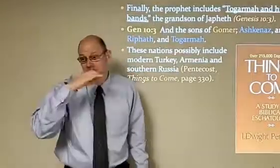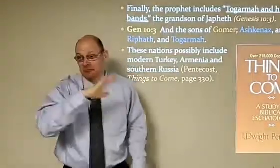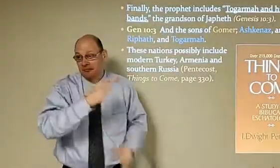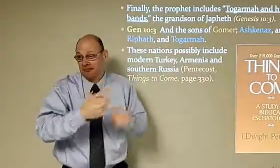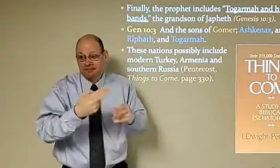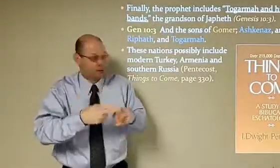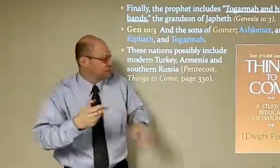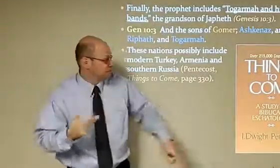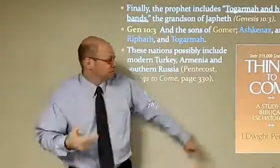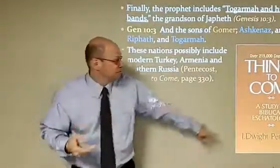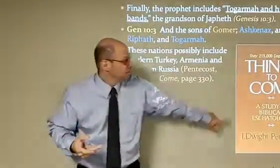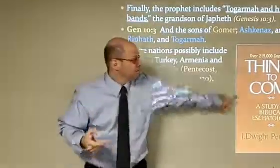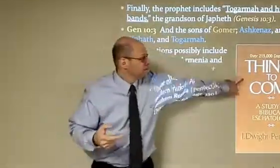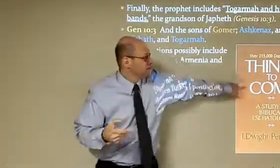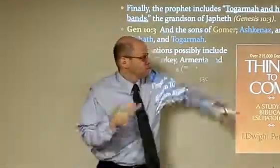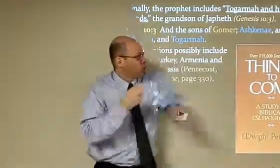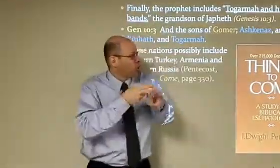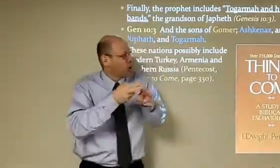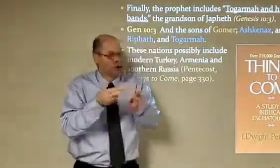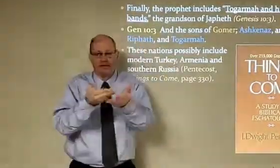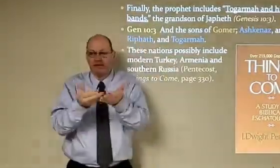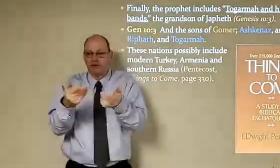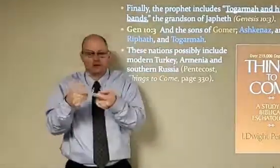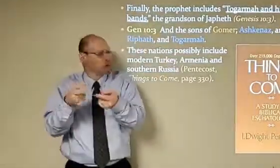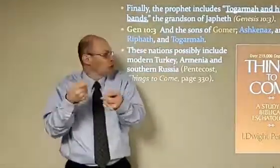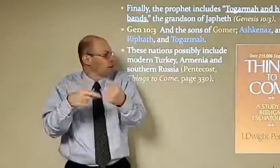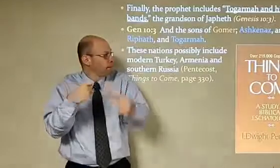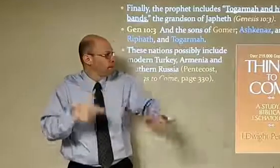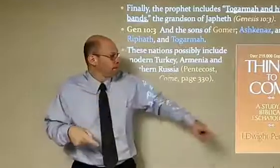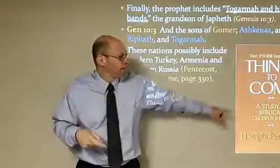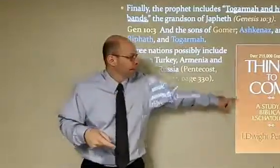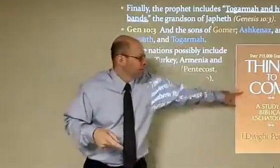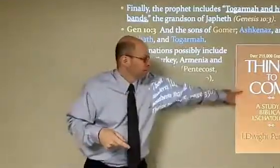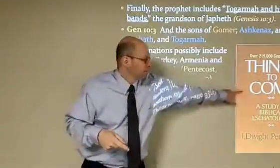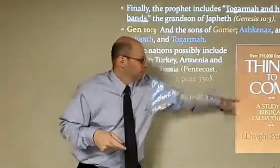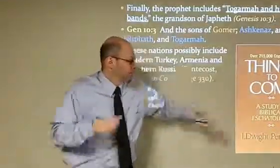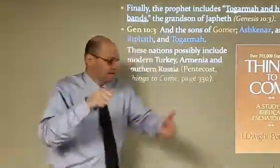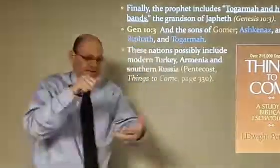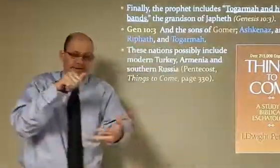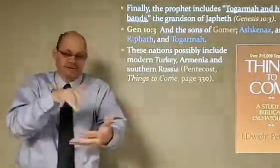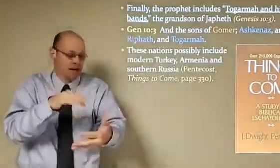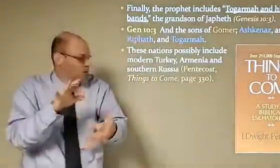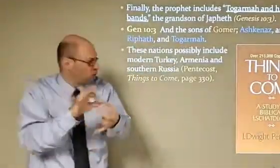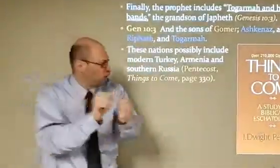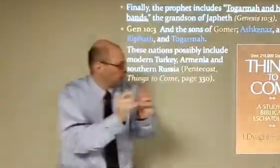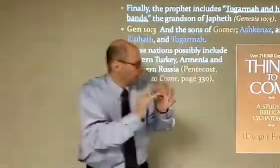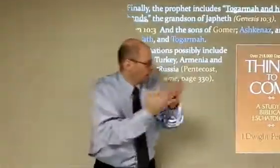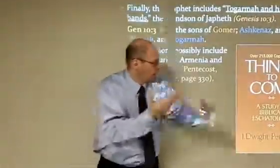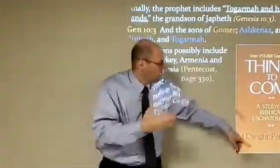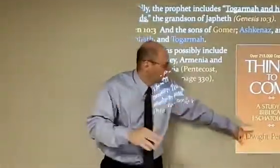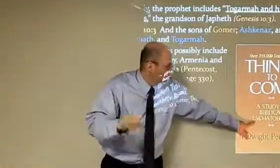There's a study in biblical, I don't know how to pronounce it correctly,